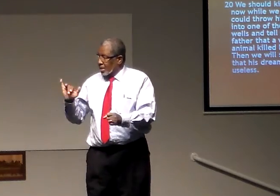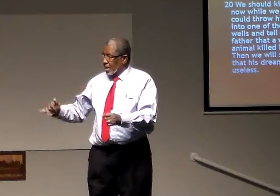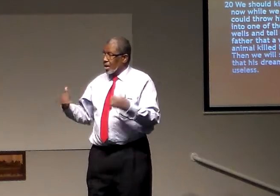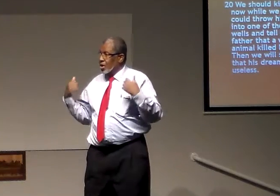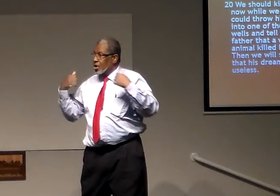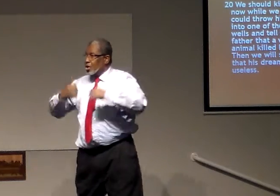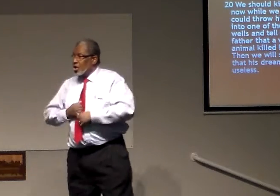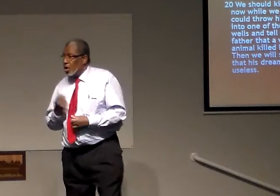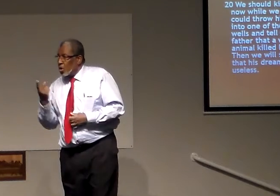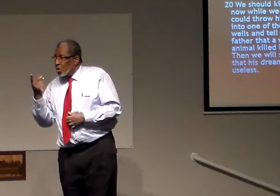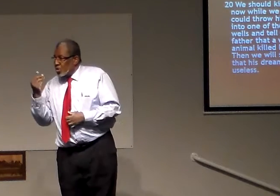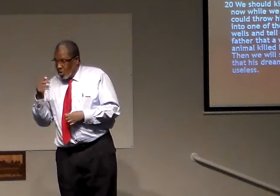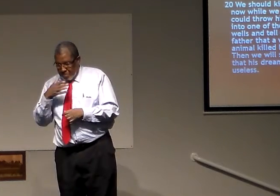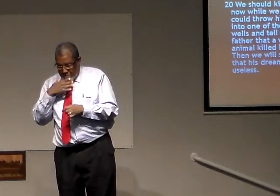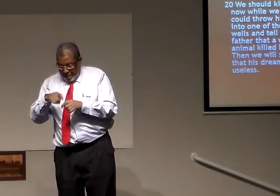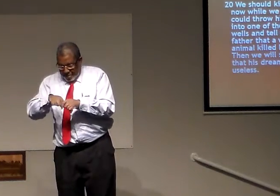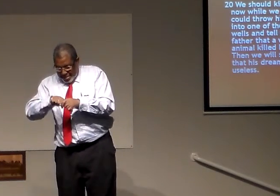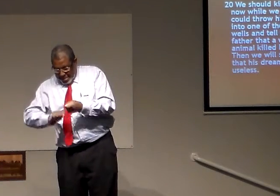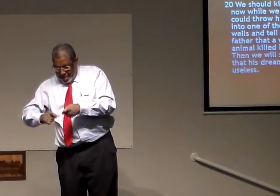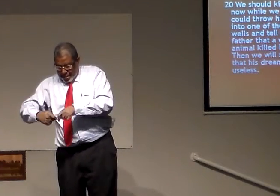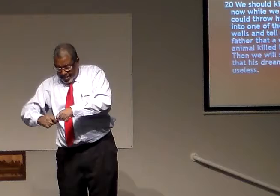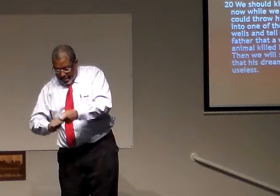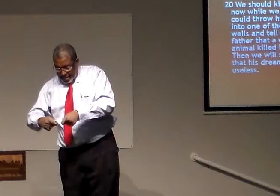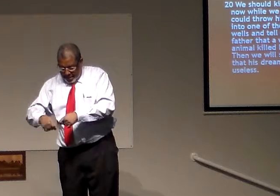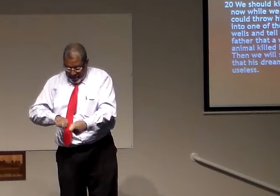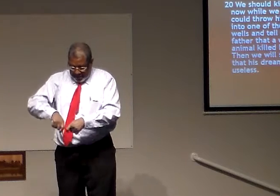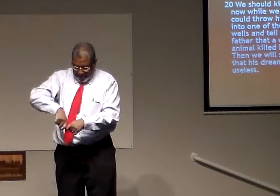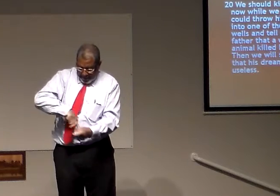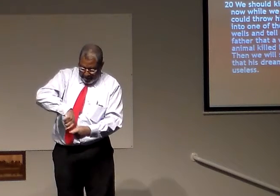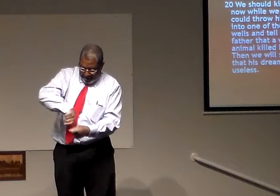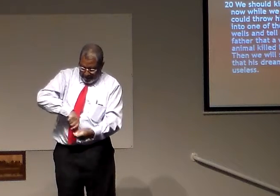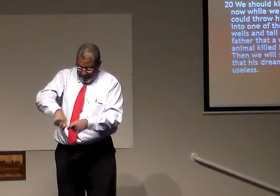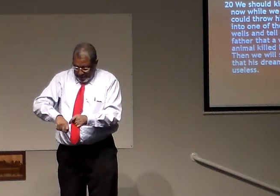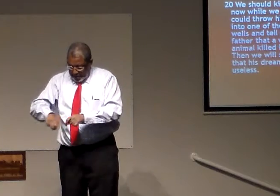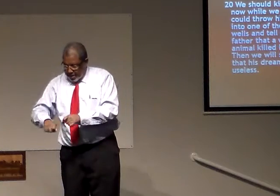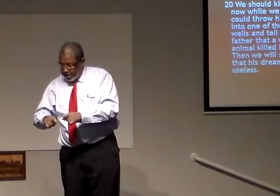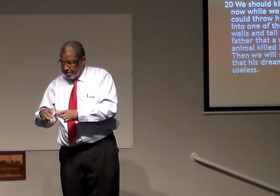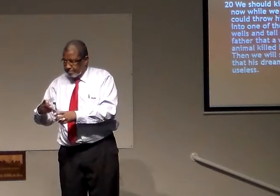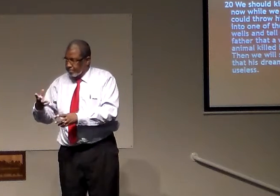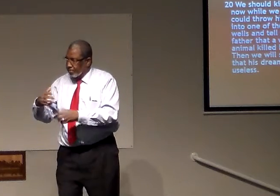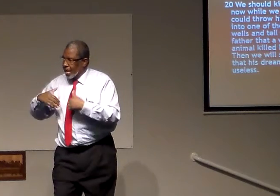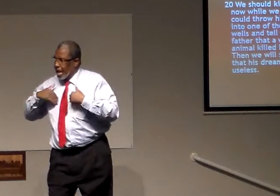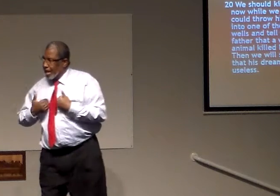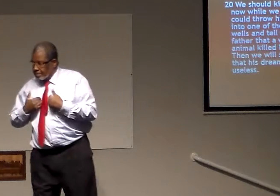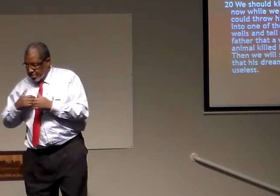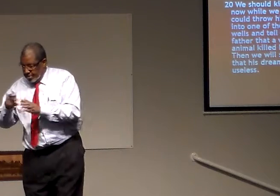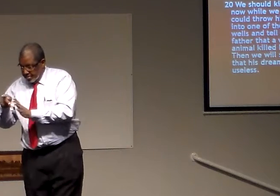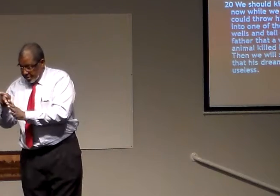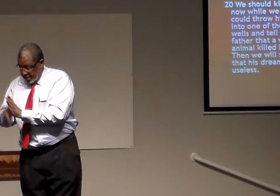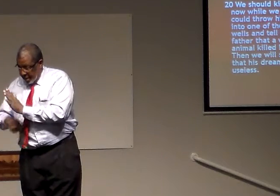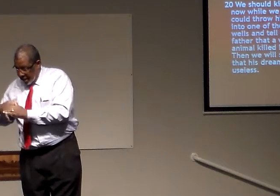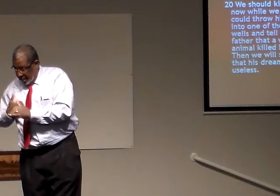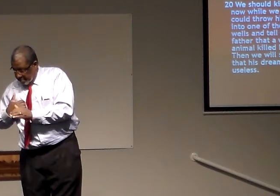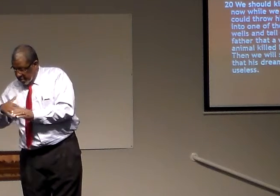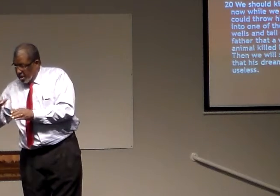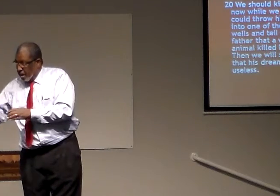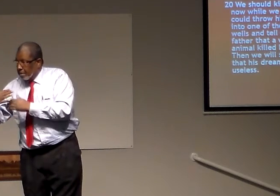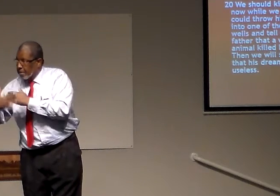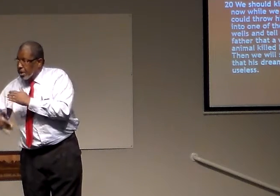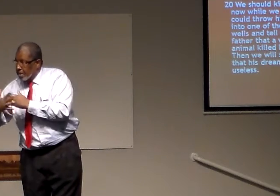just hold on to that. Take that coat. And what do? They better shred it up, rip it up, and then find an animal and kill it.